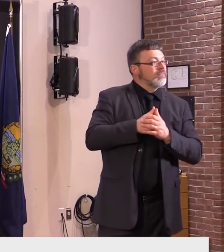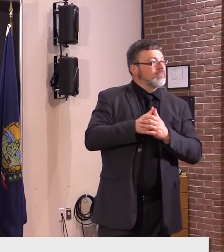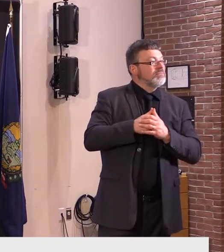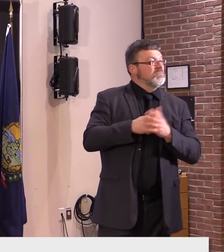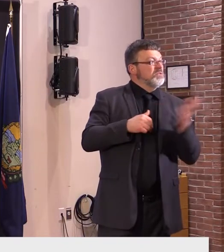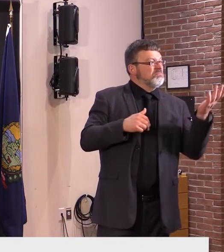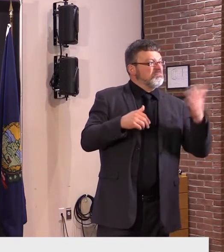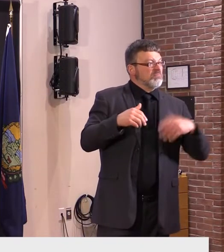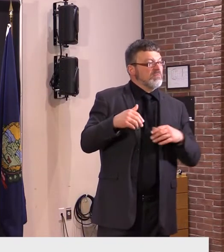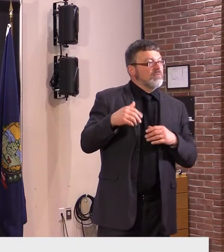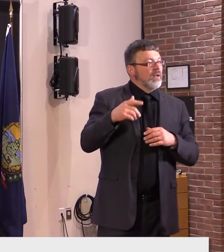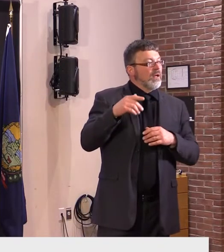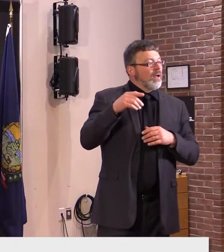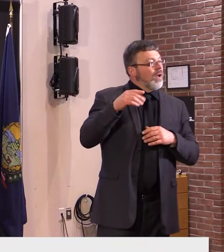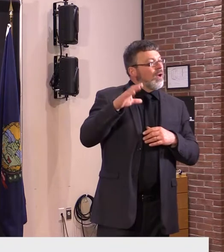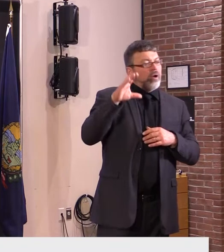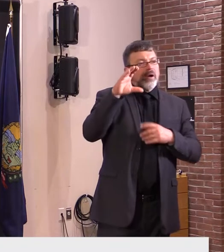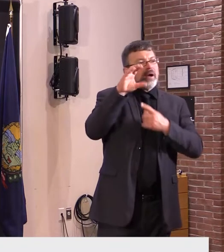Courier.